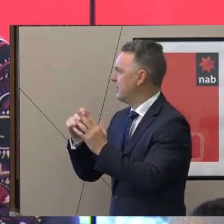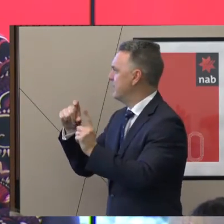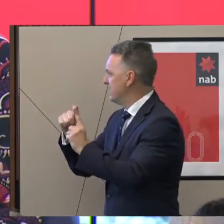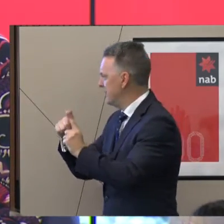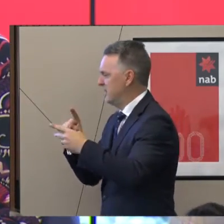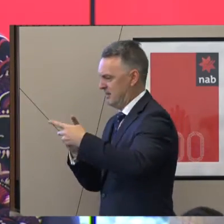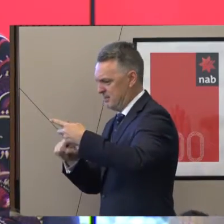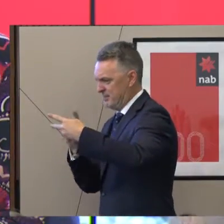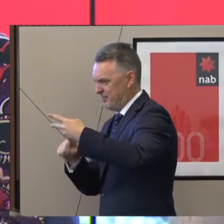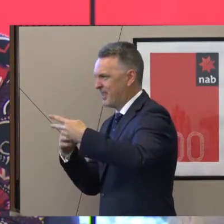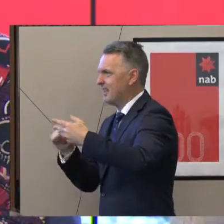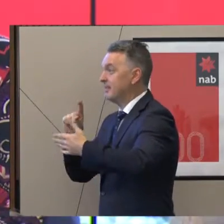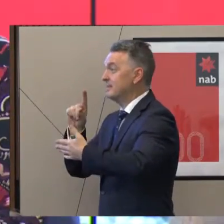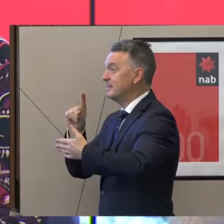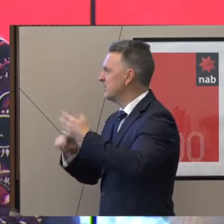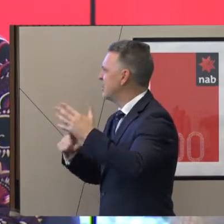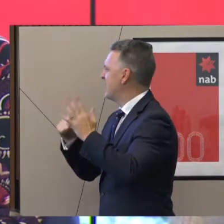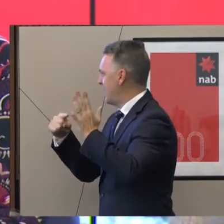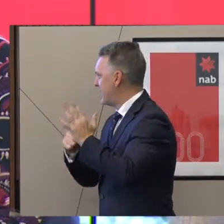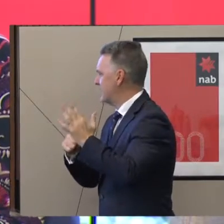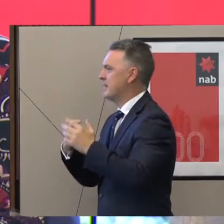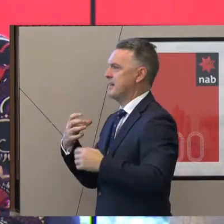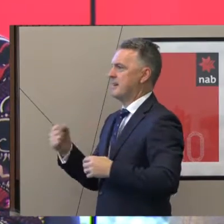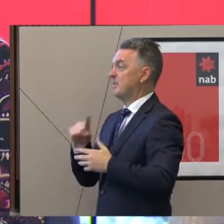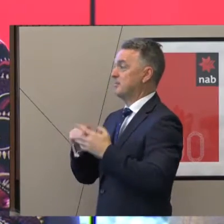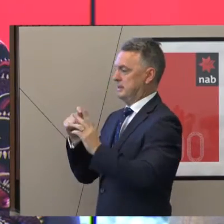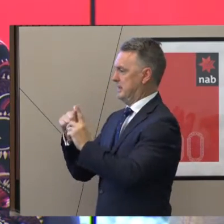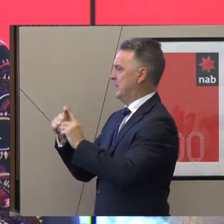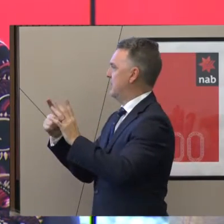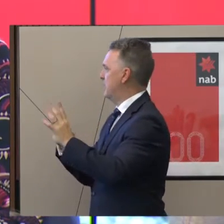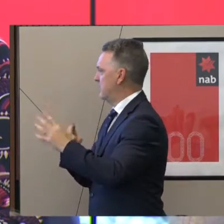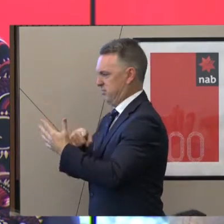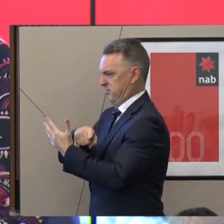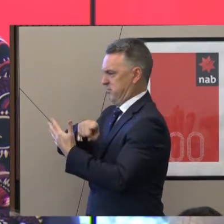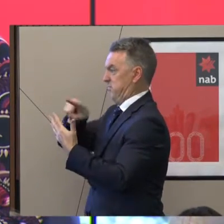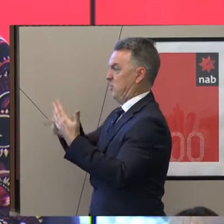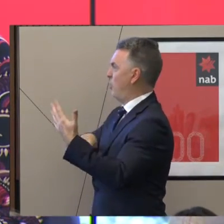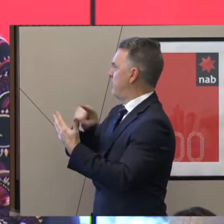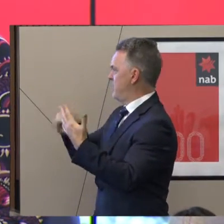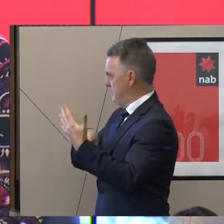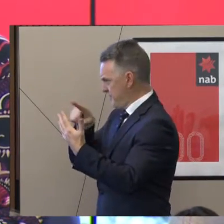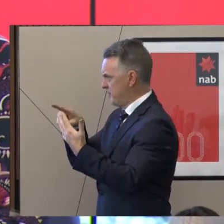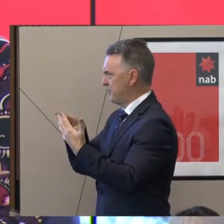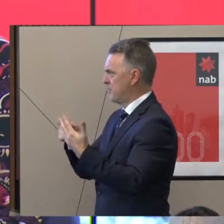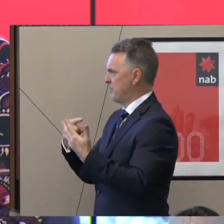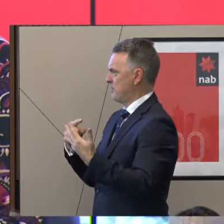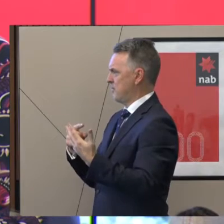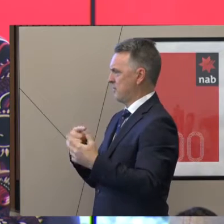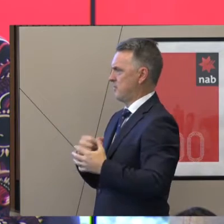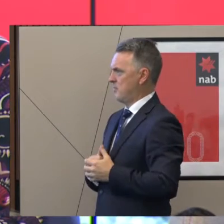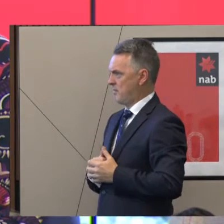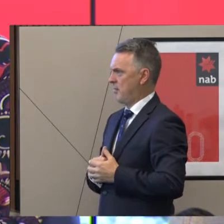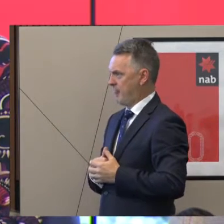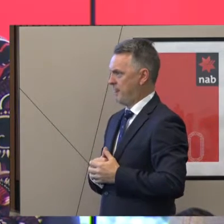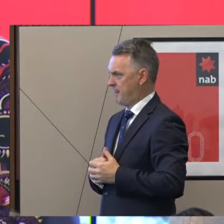got the Disability Act, and we've got the Disability Discrimination Act. In filling the role of